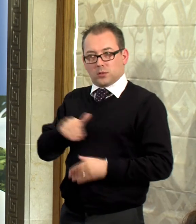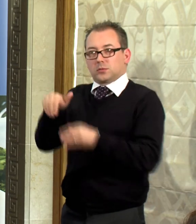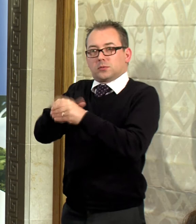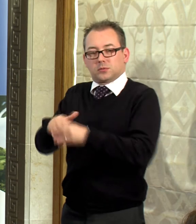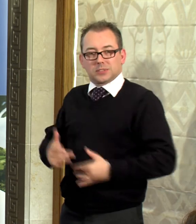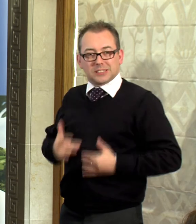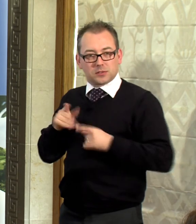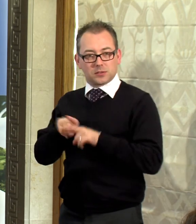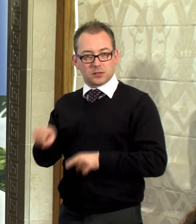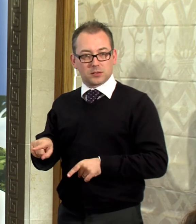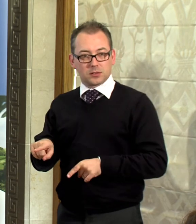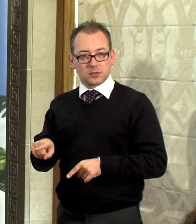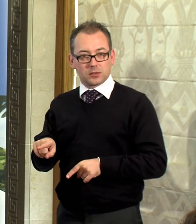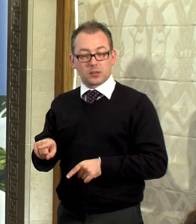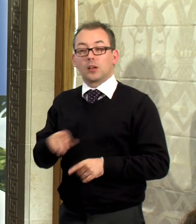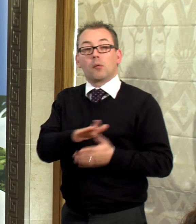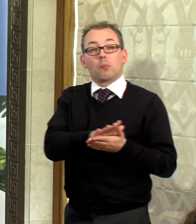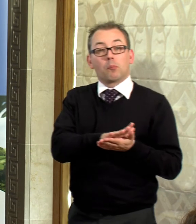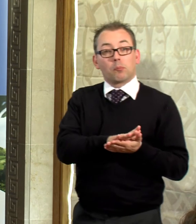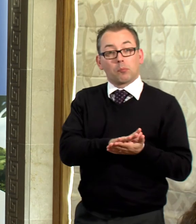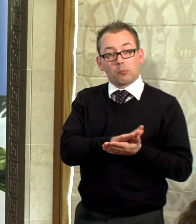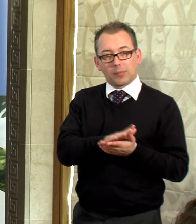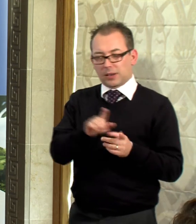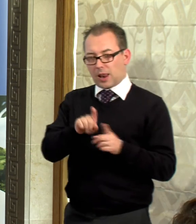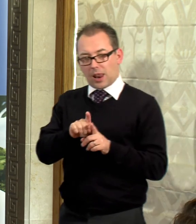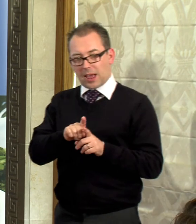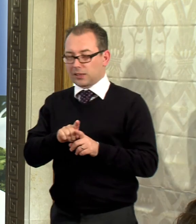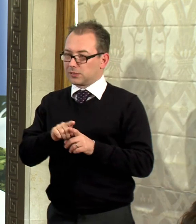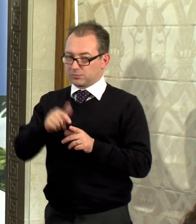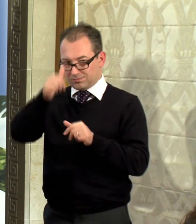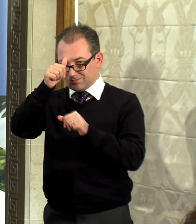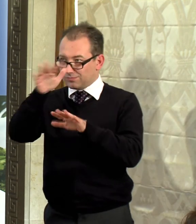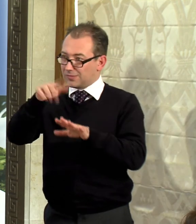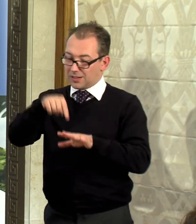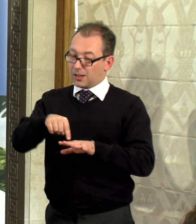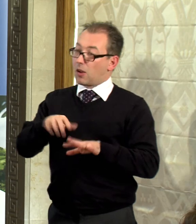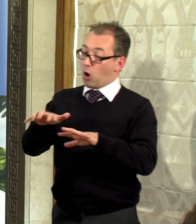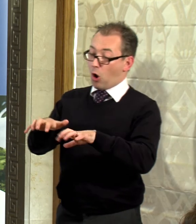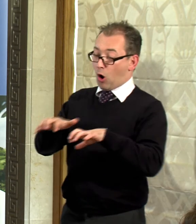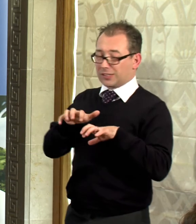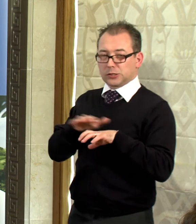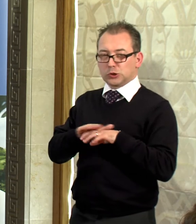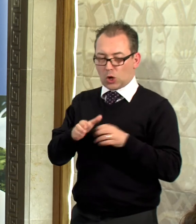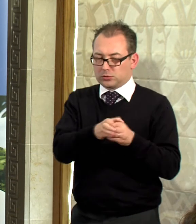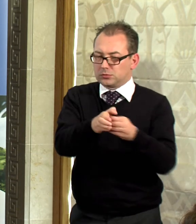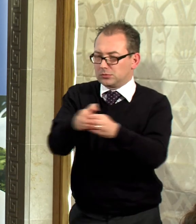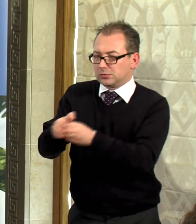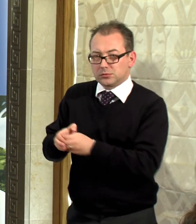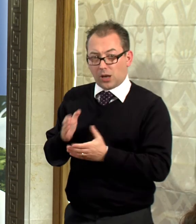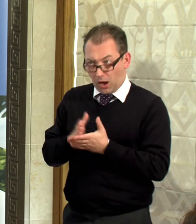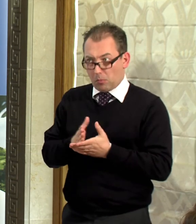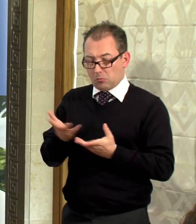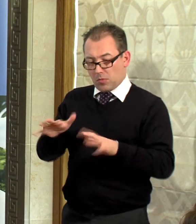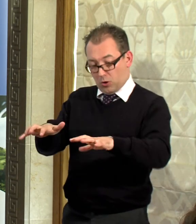therefore advocating an approach which recognises the collective audience whilst also acknowledging its